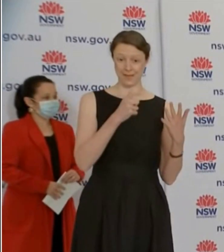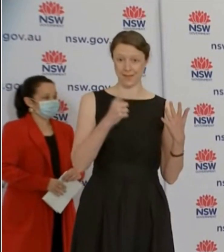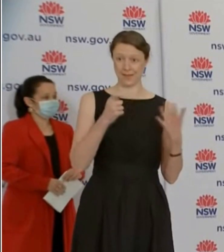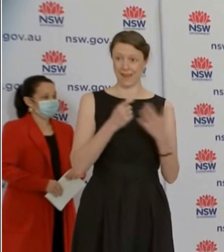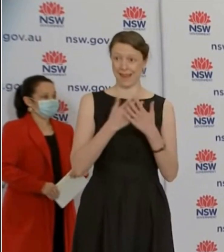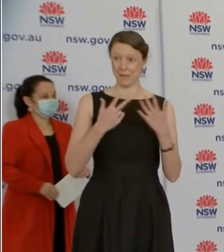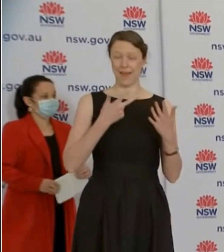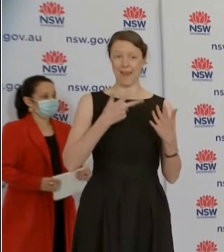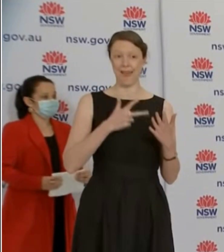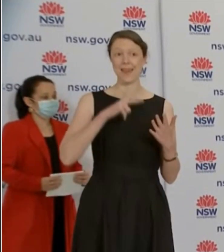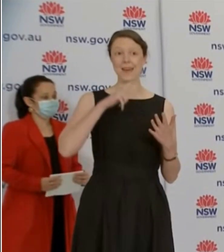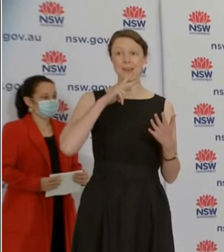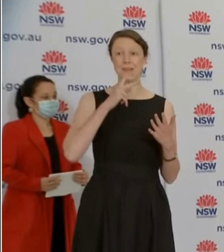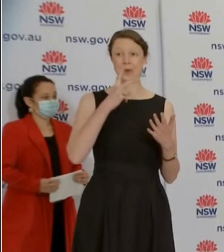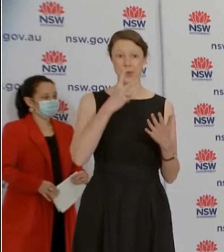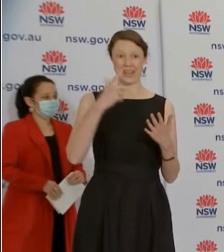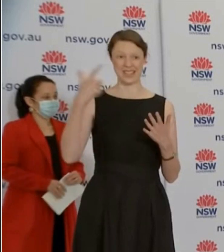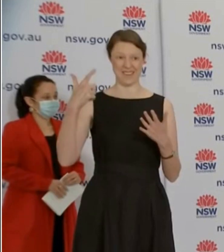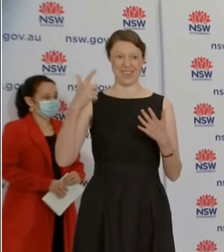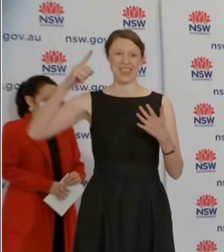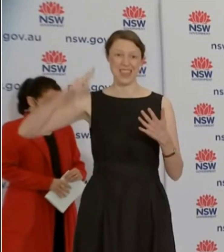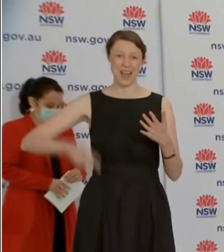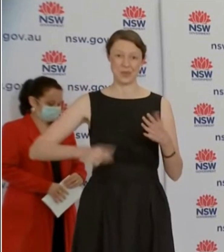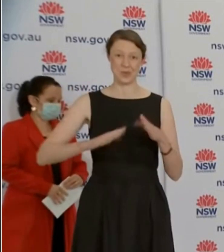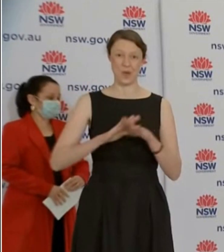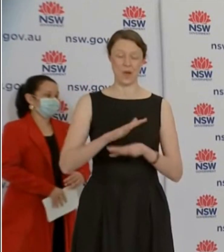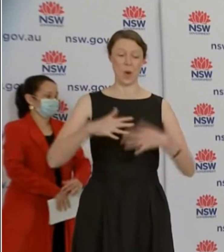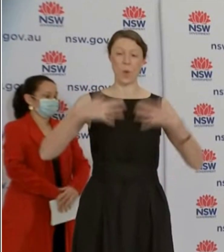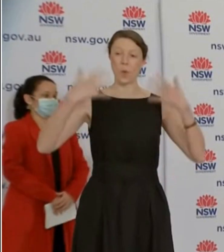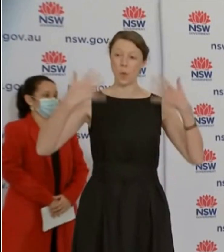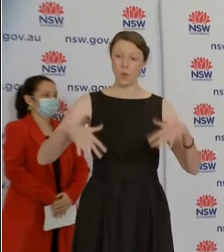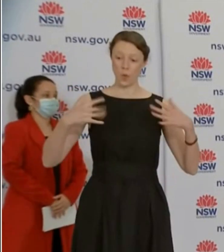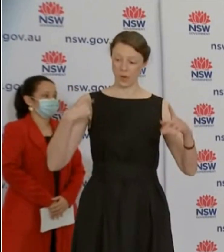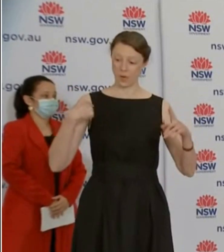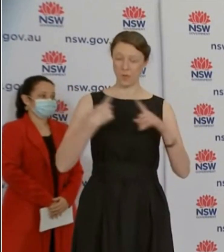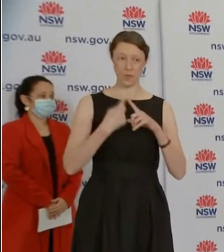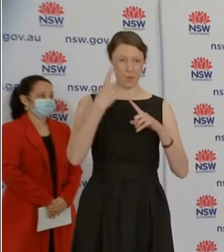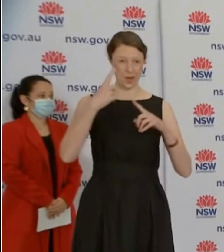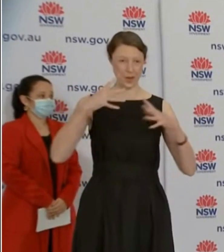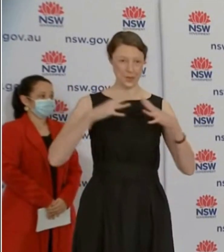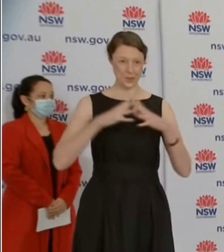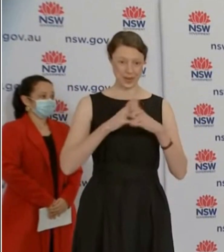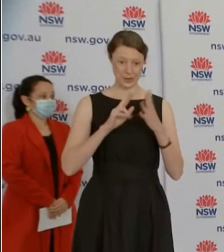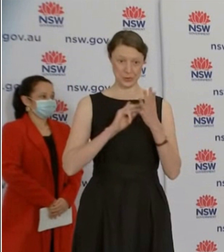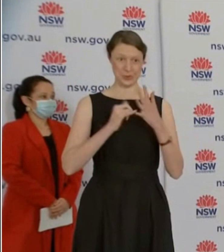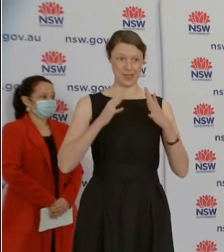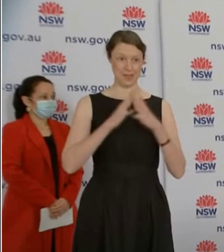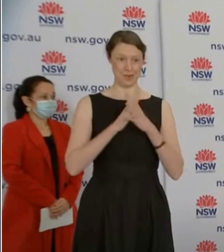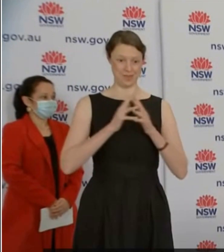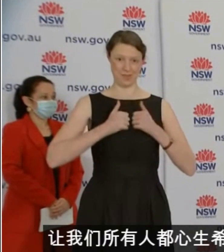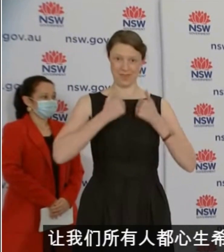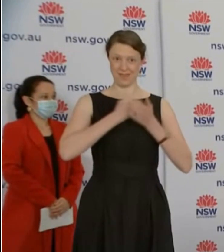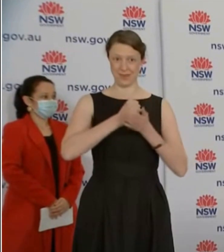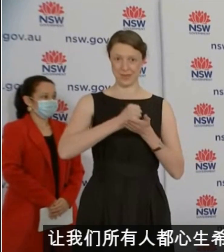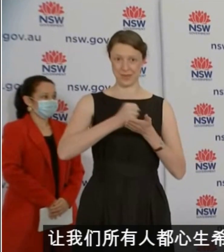This rolling average we're having consistently in New South Wales gives all of us heart and hope that around the middle of